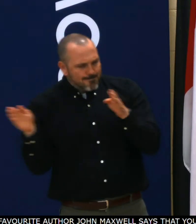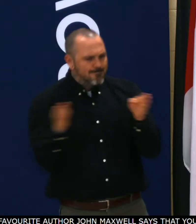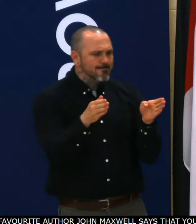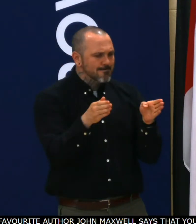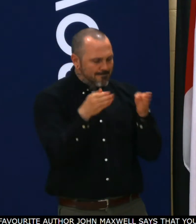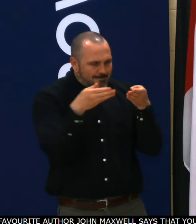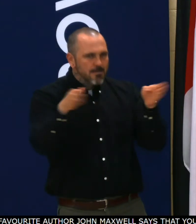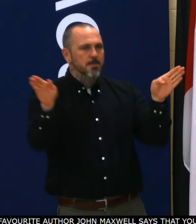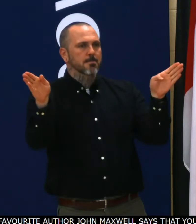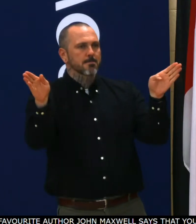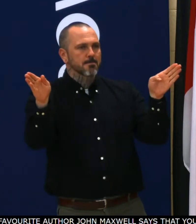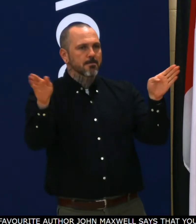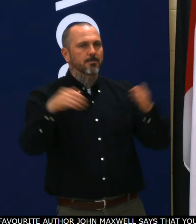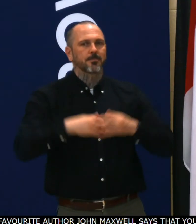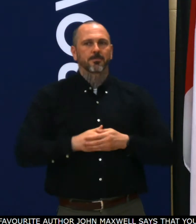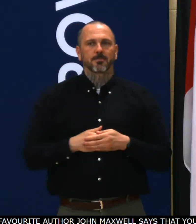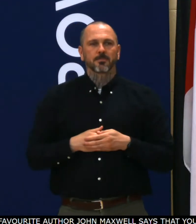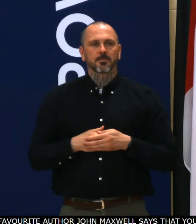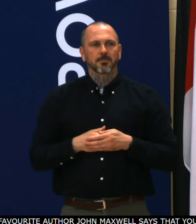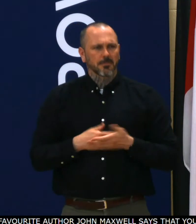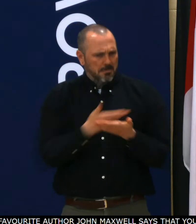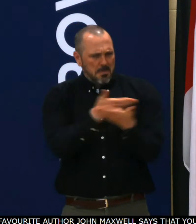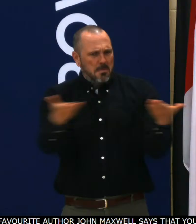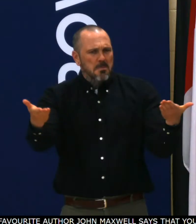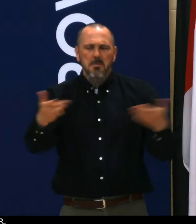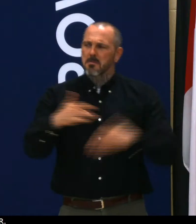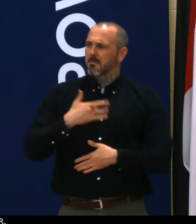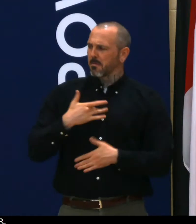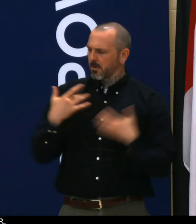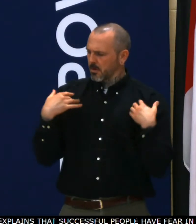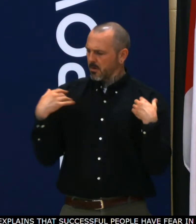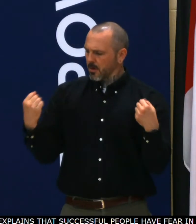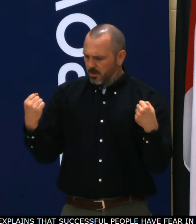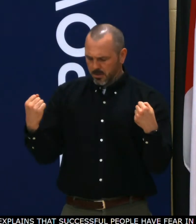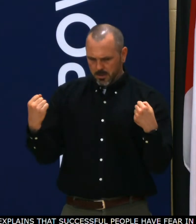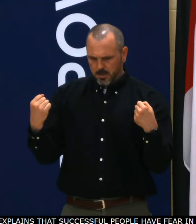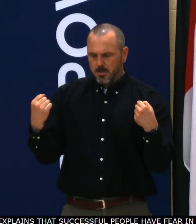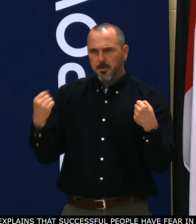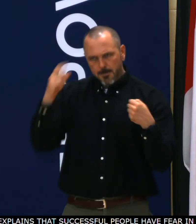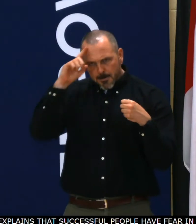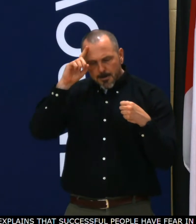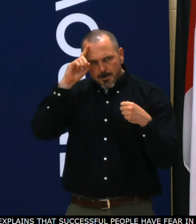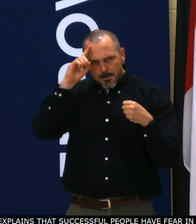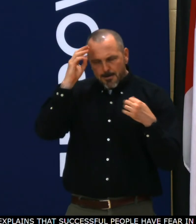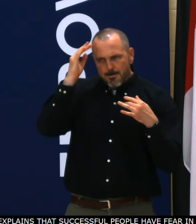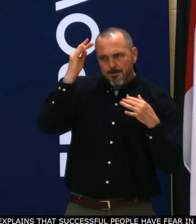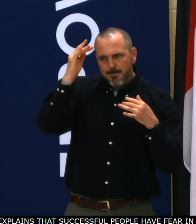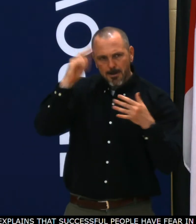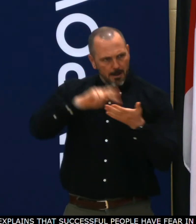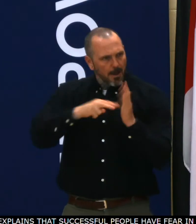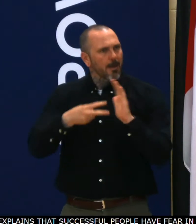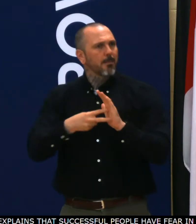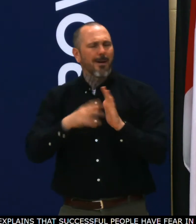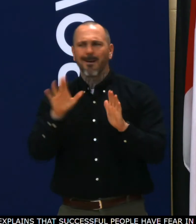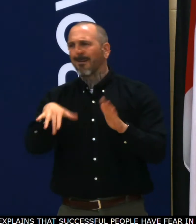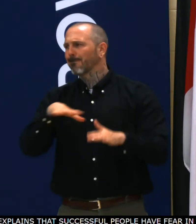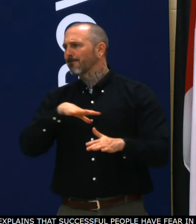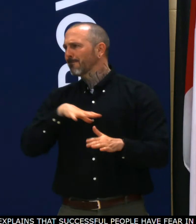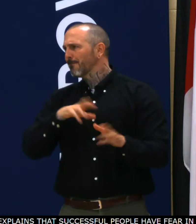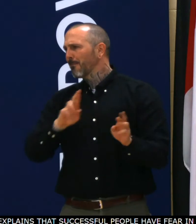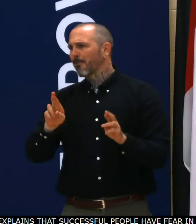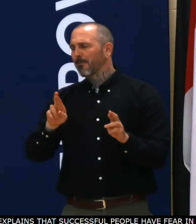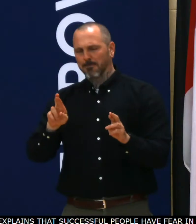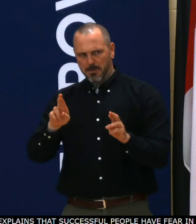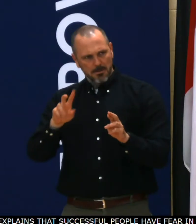all agree that simply thinking about courage does not make you courageous. You must take action.